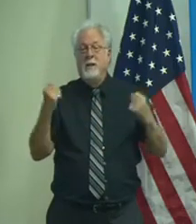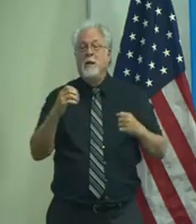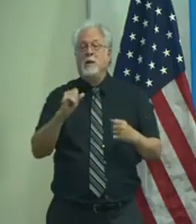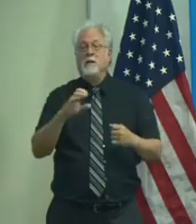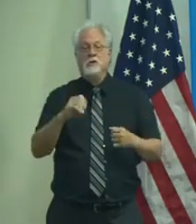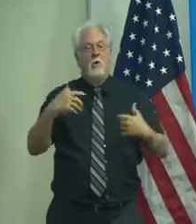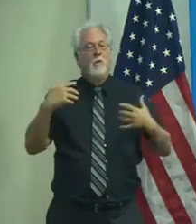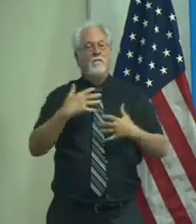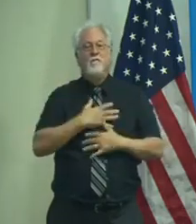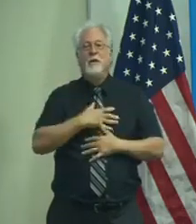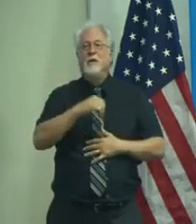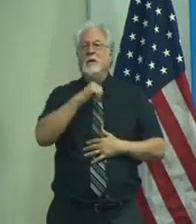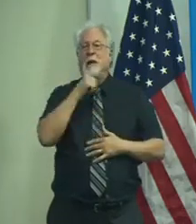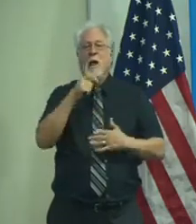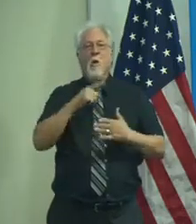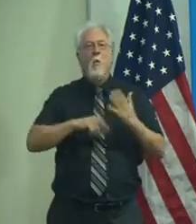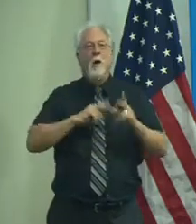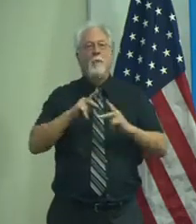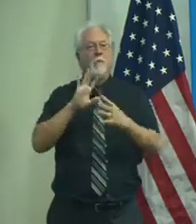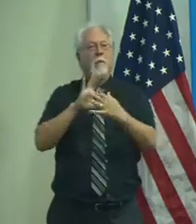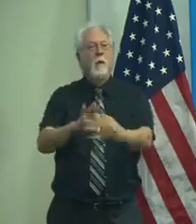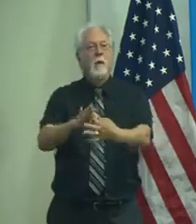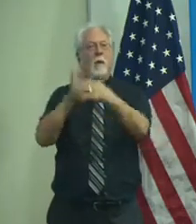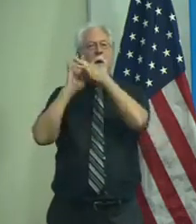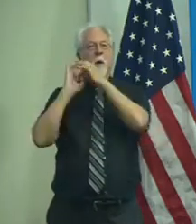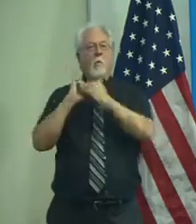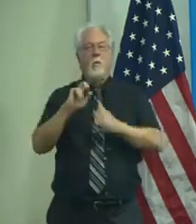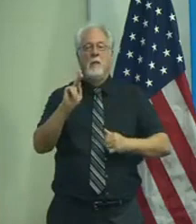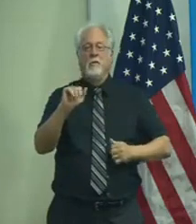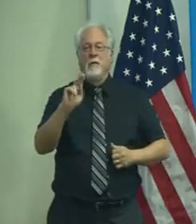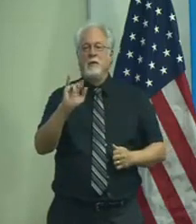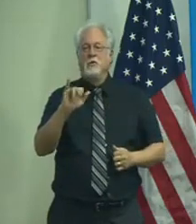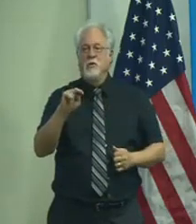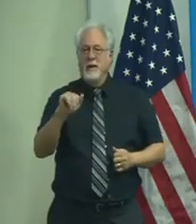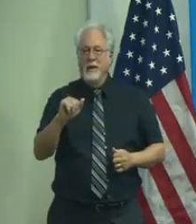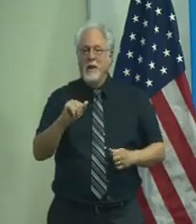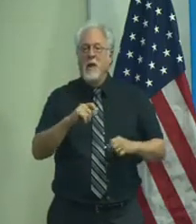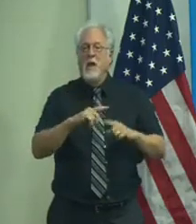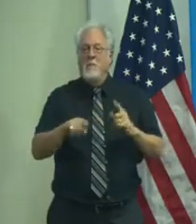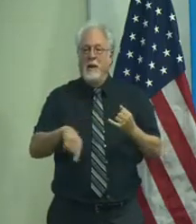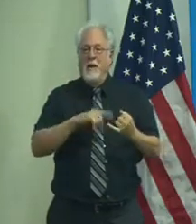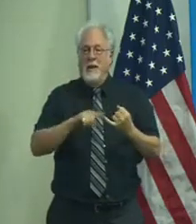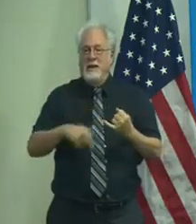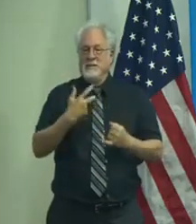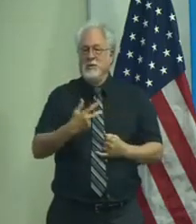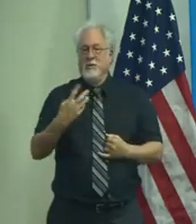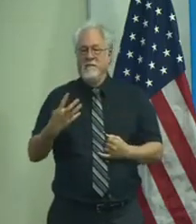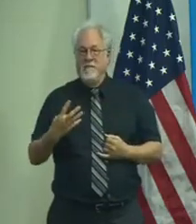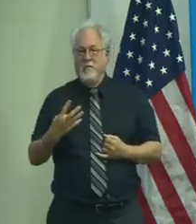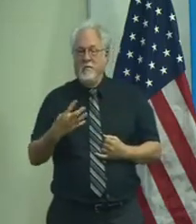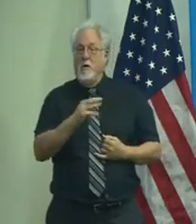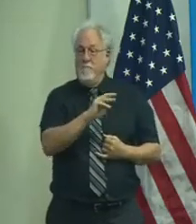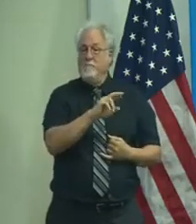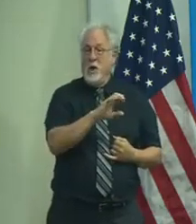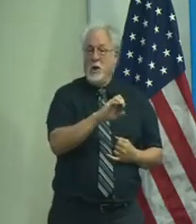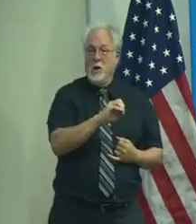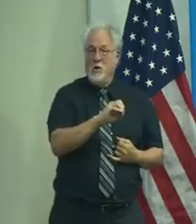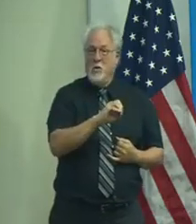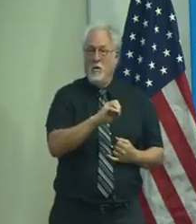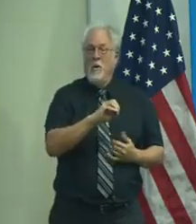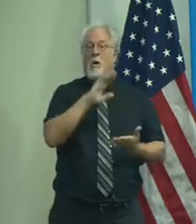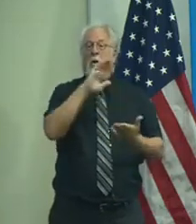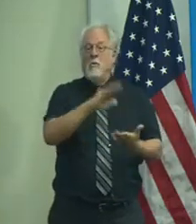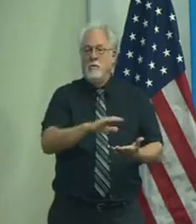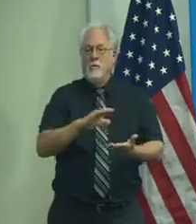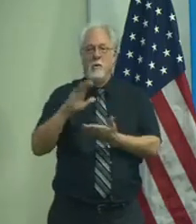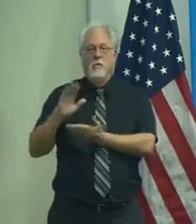is not what people associate with Katrina, it's what they associate with the last 3 or 4, to include Marco, and that